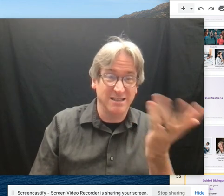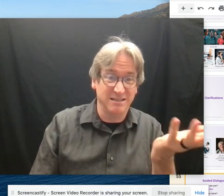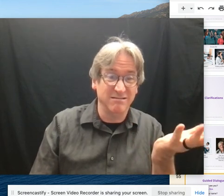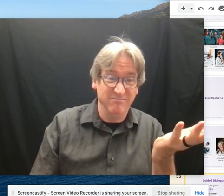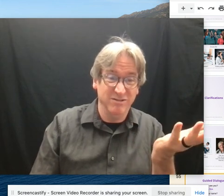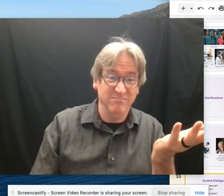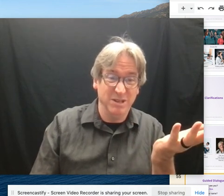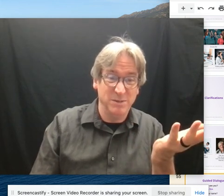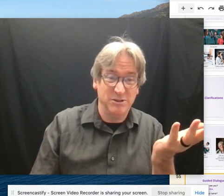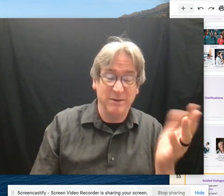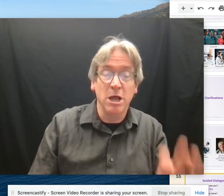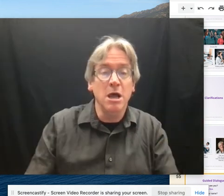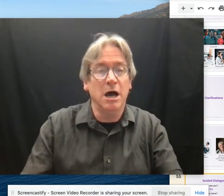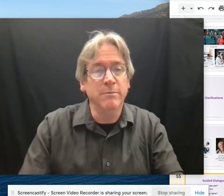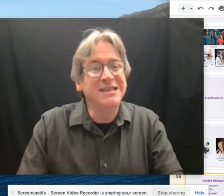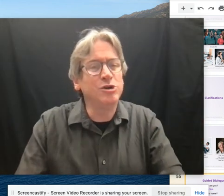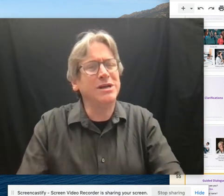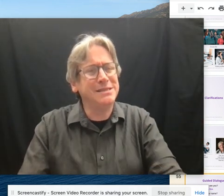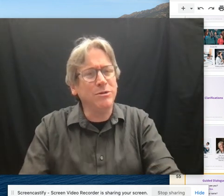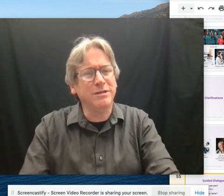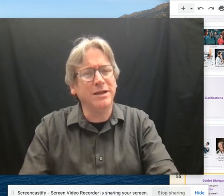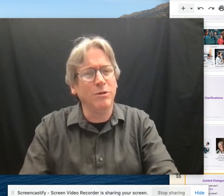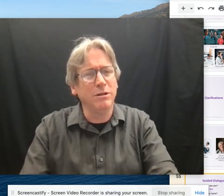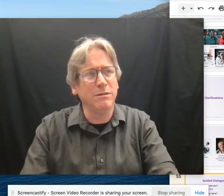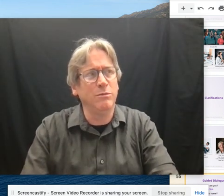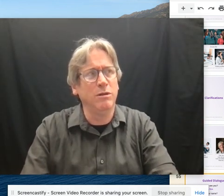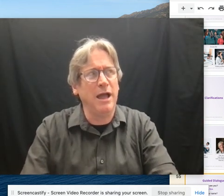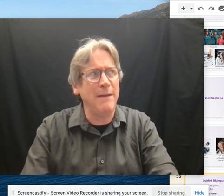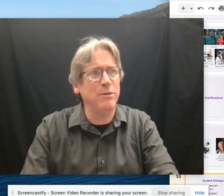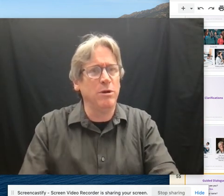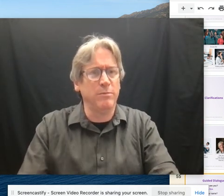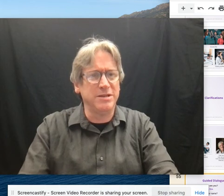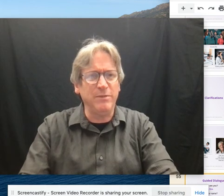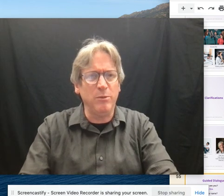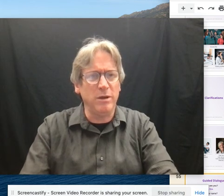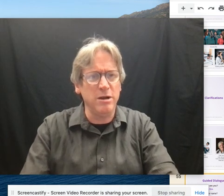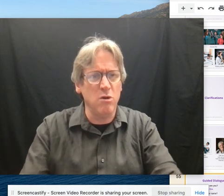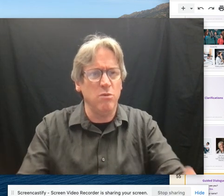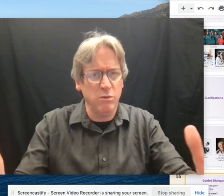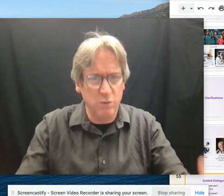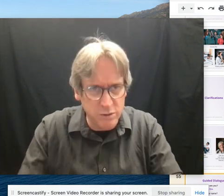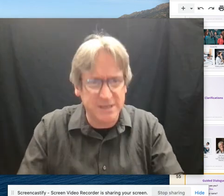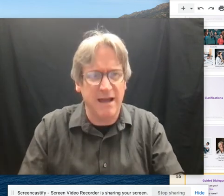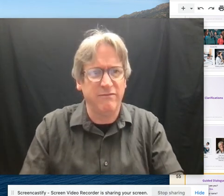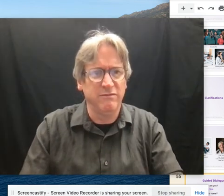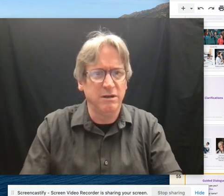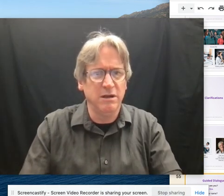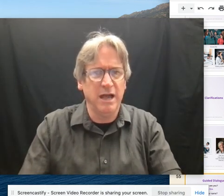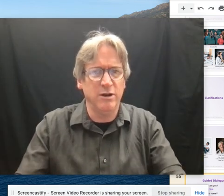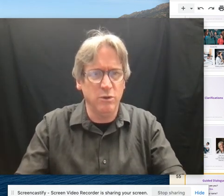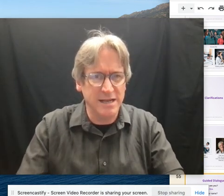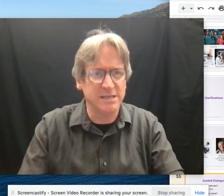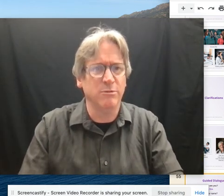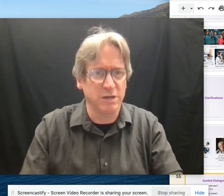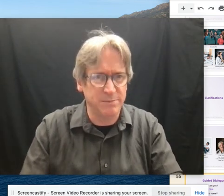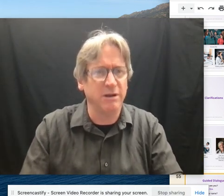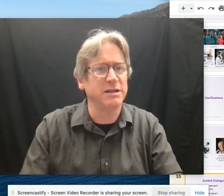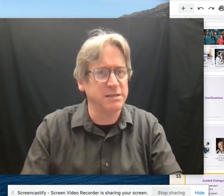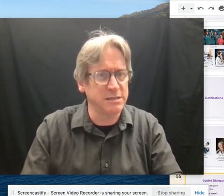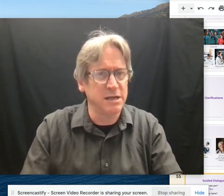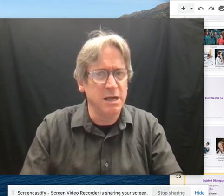can't dance, must be straight. So a similar thing will happen where deaf people want to know who's deaf and who has